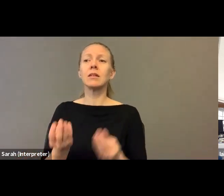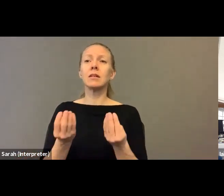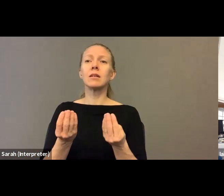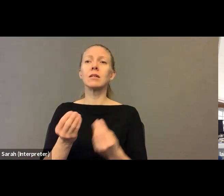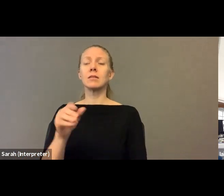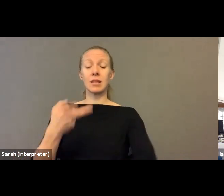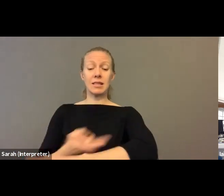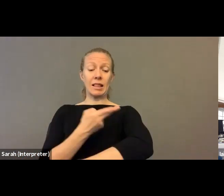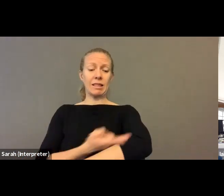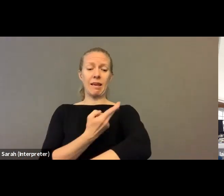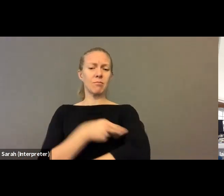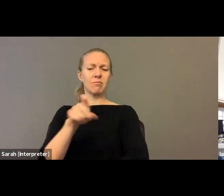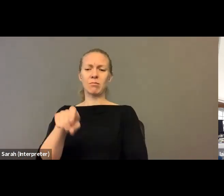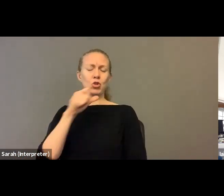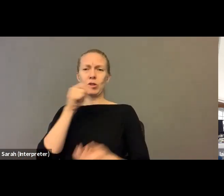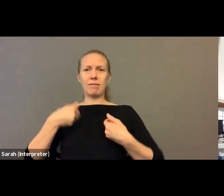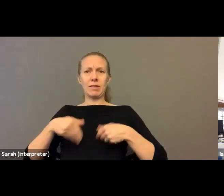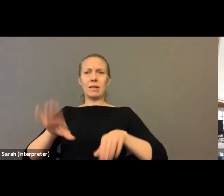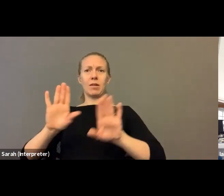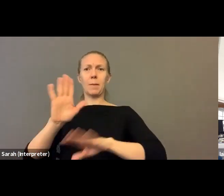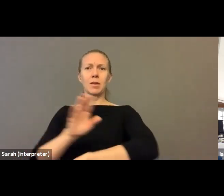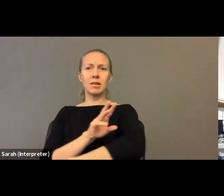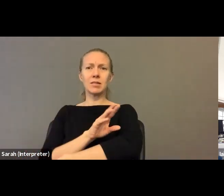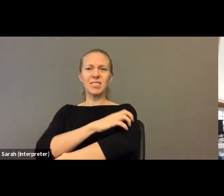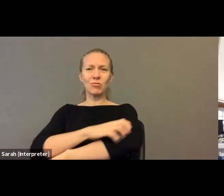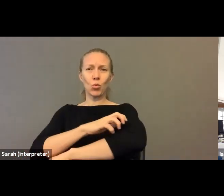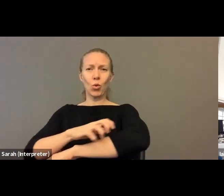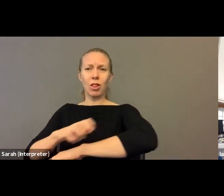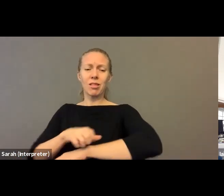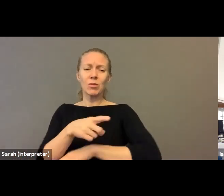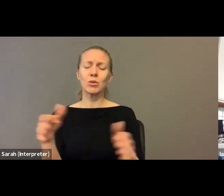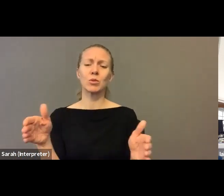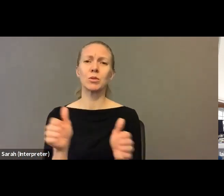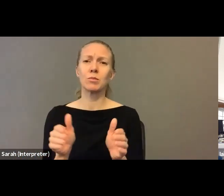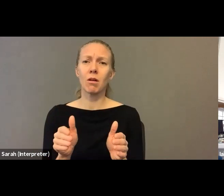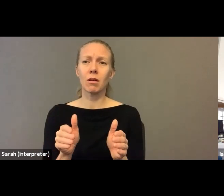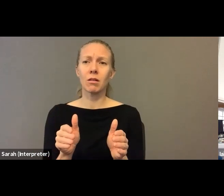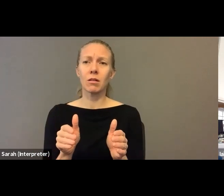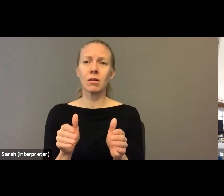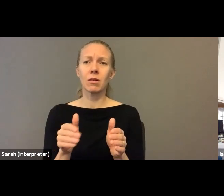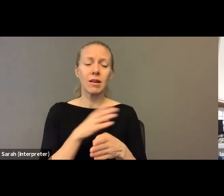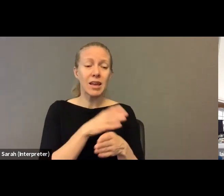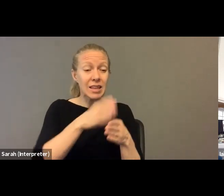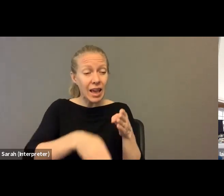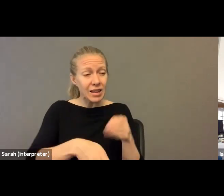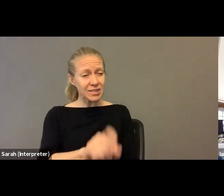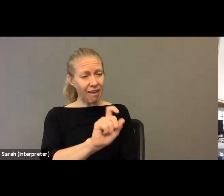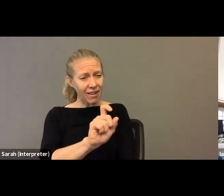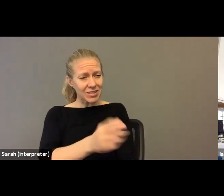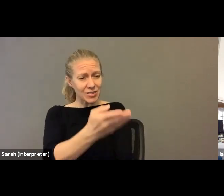wool. He was so small. At the end, X, you were so